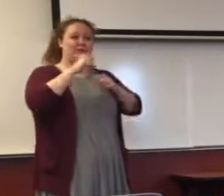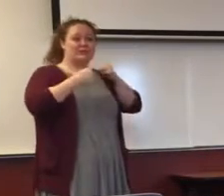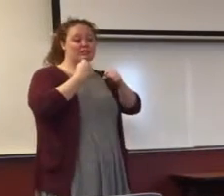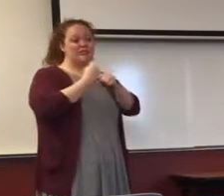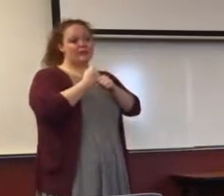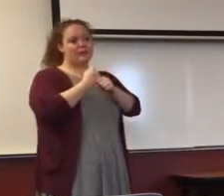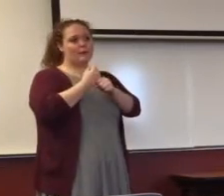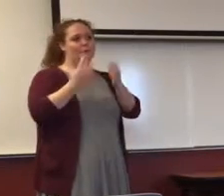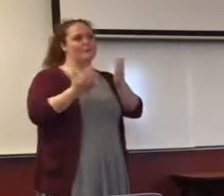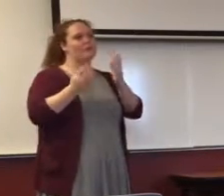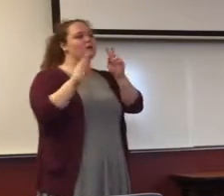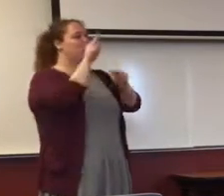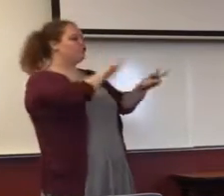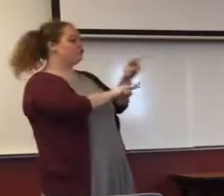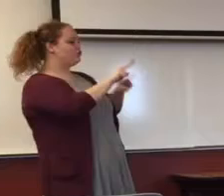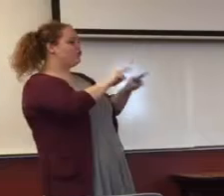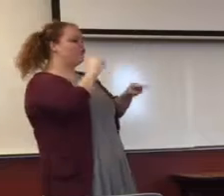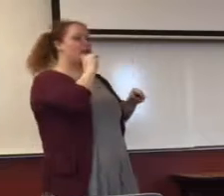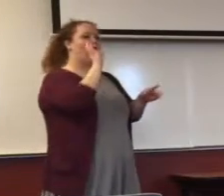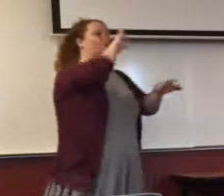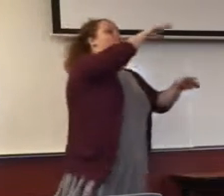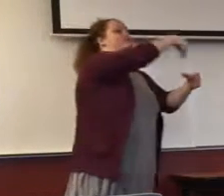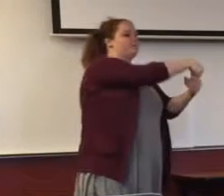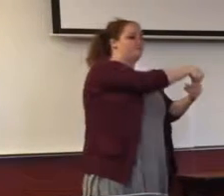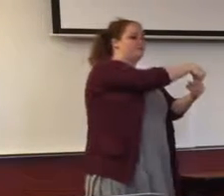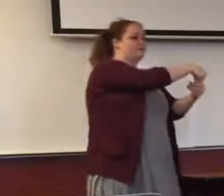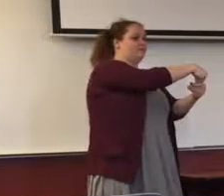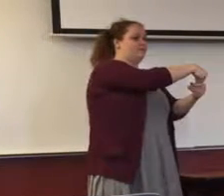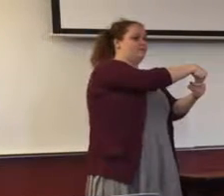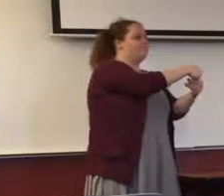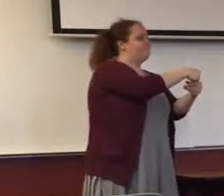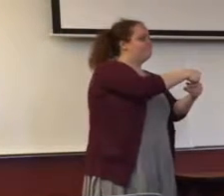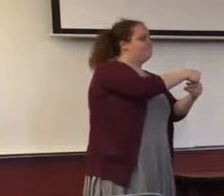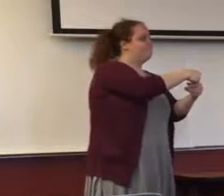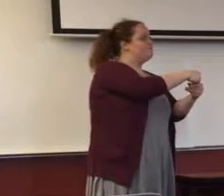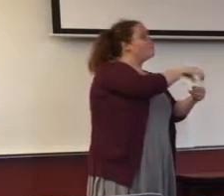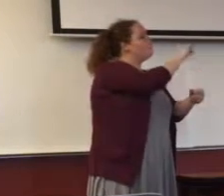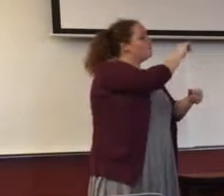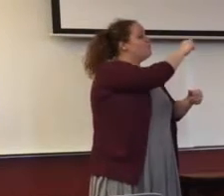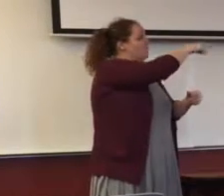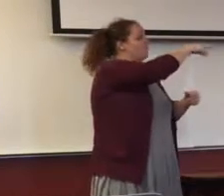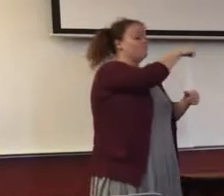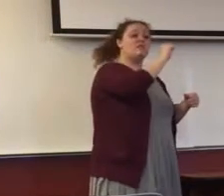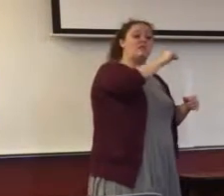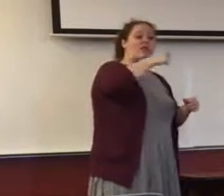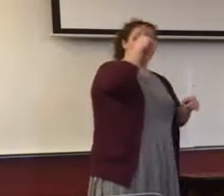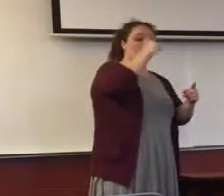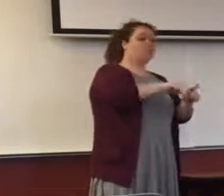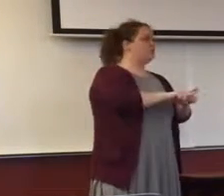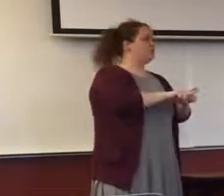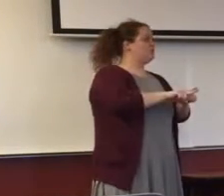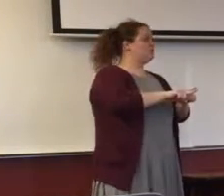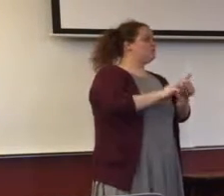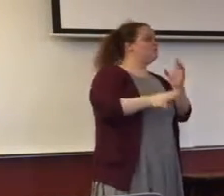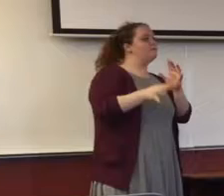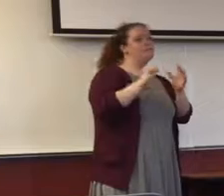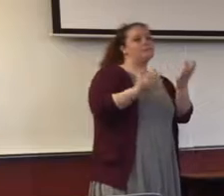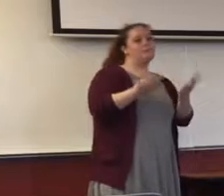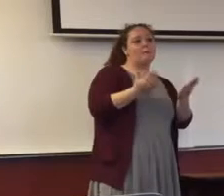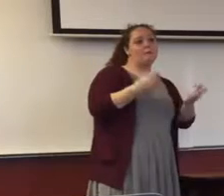can go do it. Like, if it fits, we can try it. Maybe we can talk about that as an option. Okay, that'd be awesome. Yeah. Maybe That'd be start really a little bit of